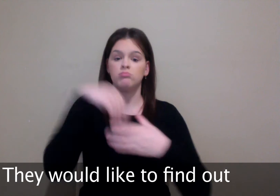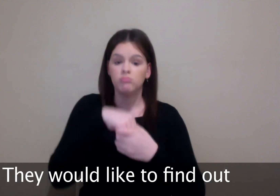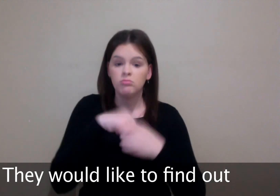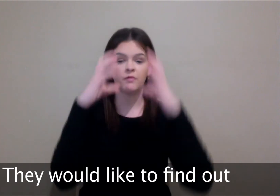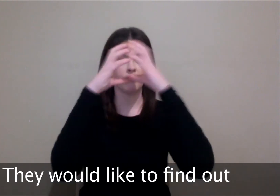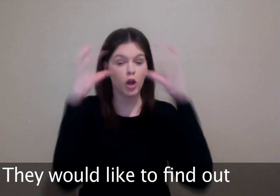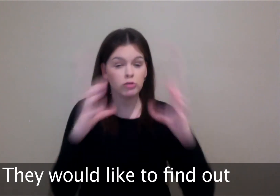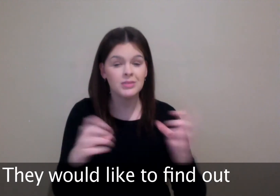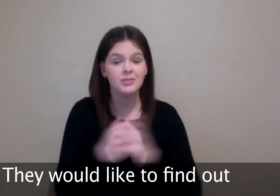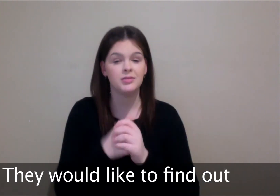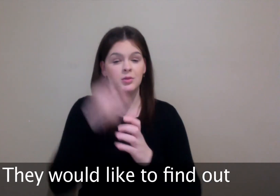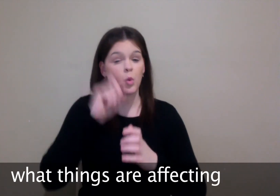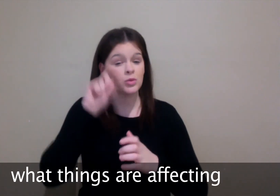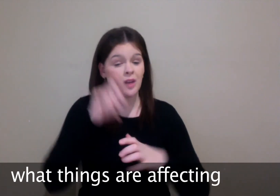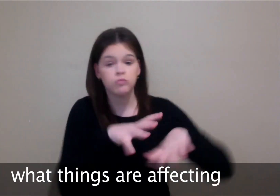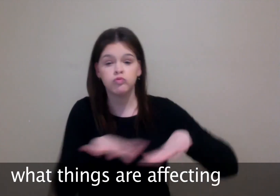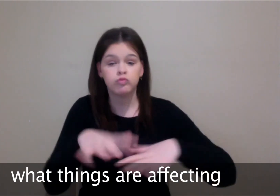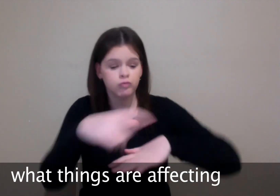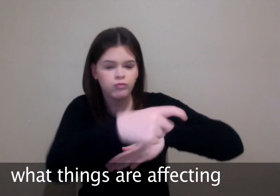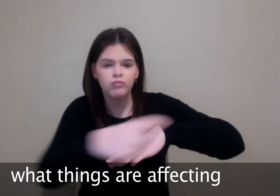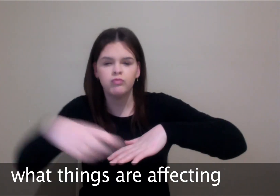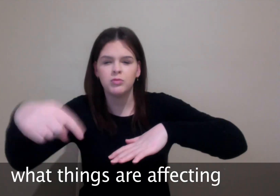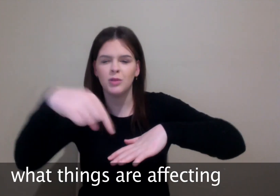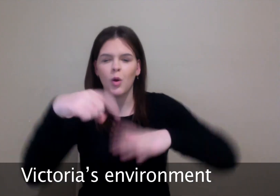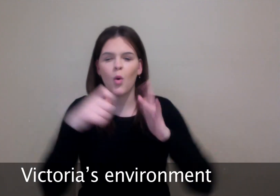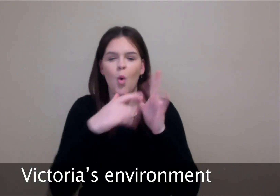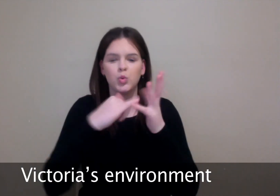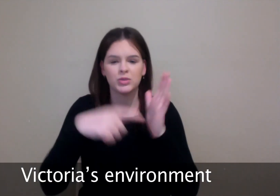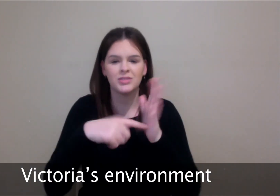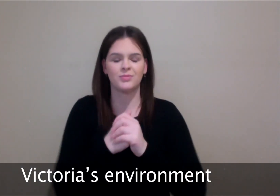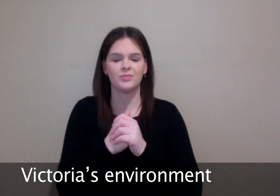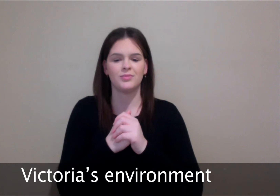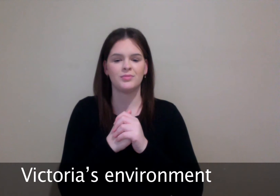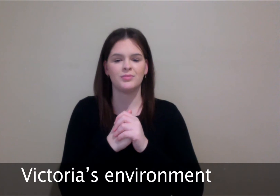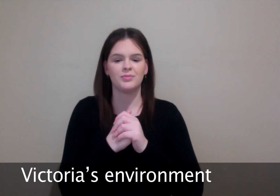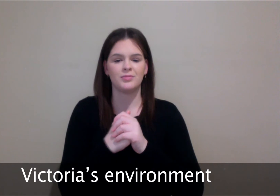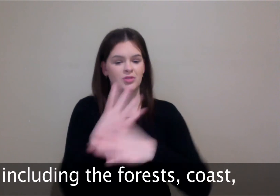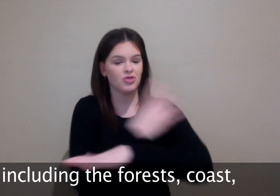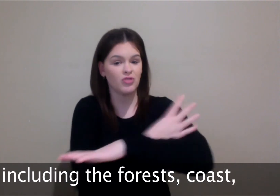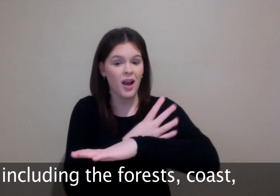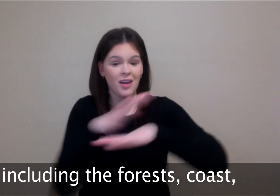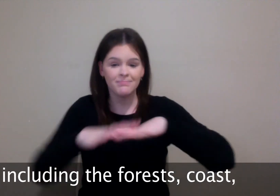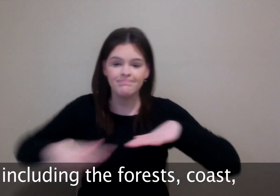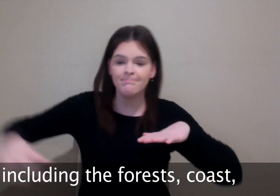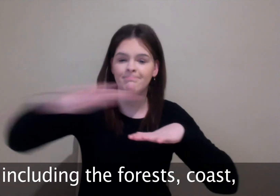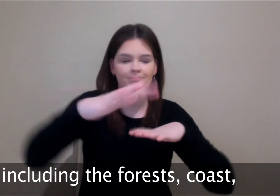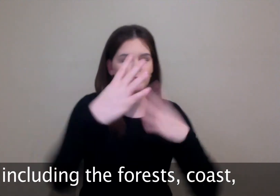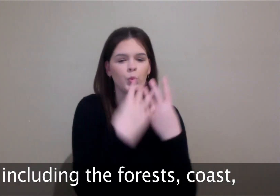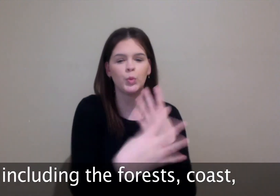They would like to find out what things are affecting Victoria's environment, including the forests,